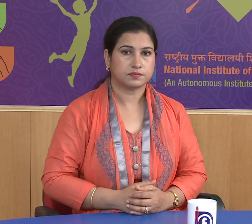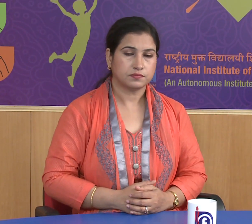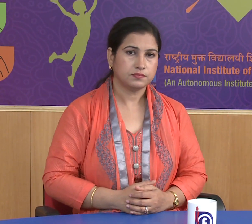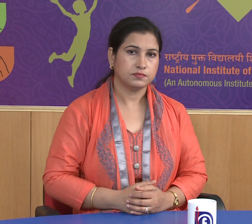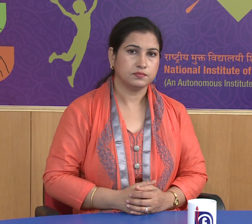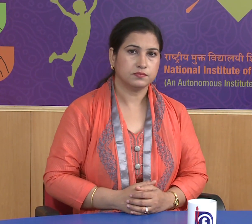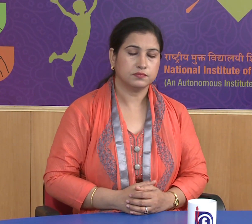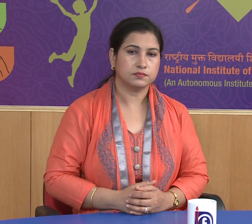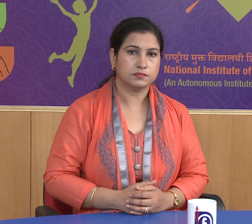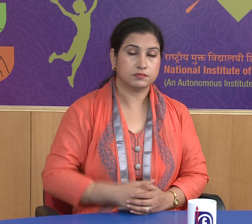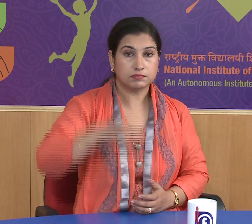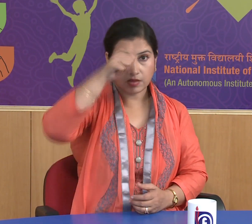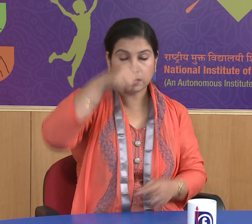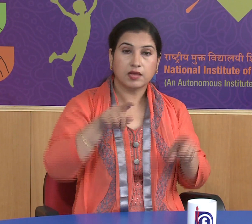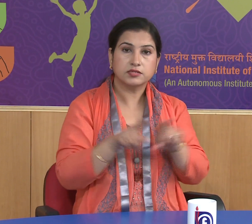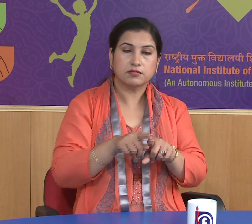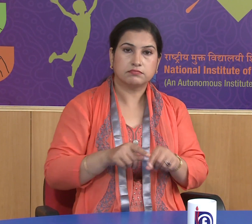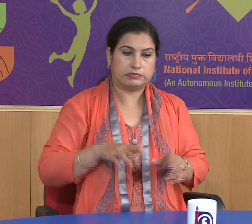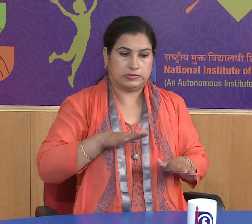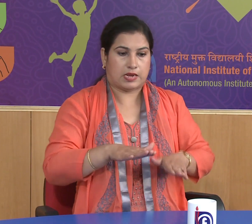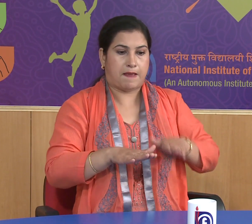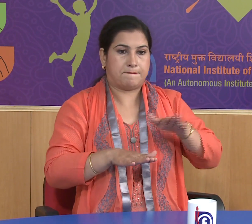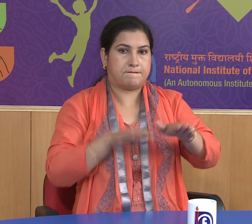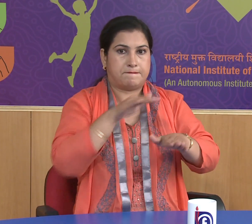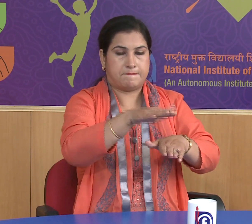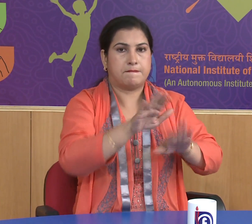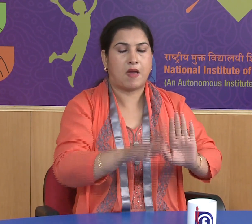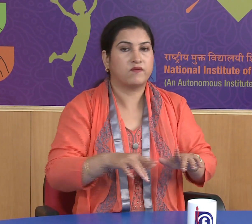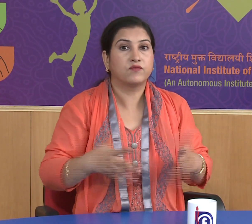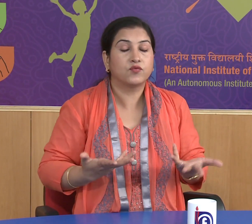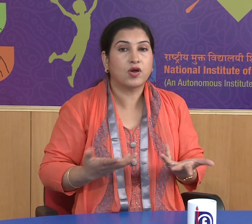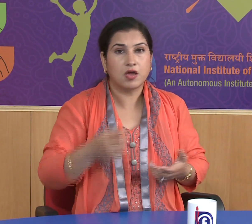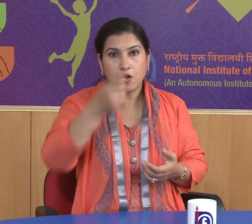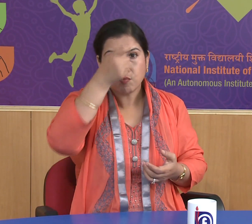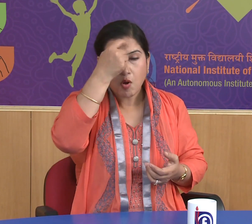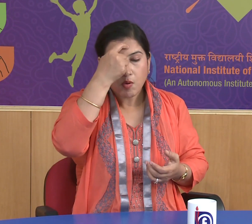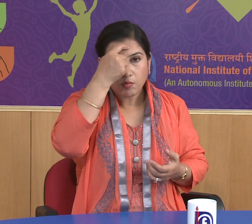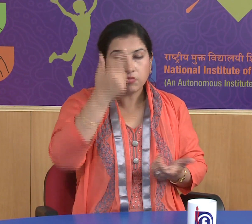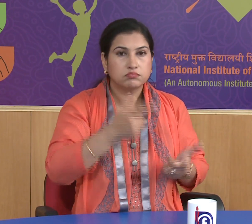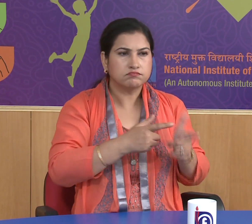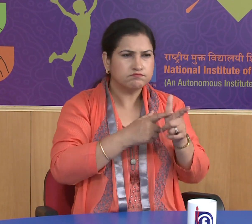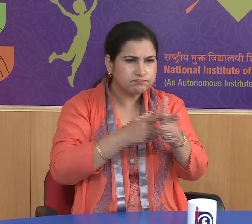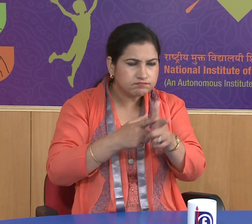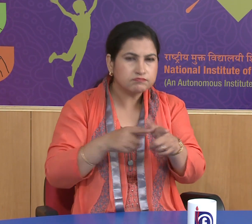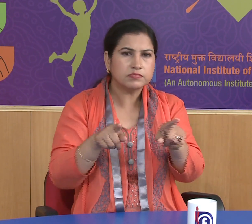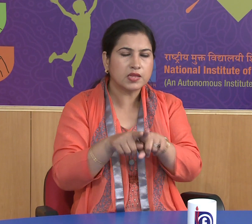India is also taking steps to control the problem of insurgency in